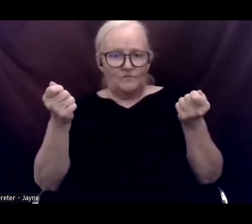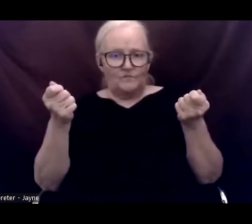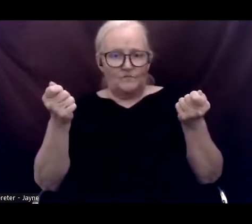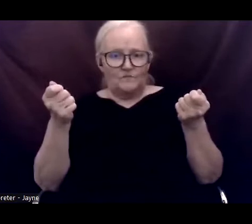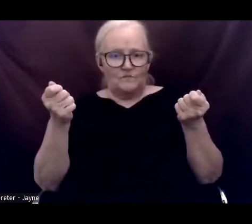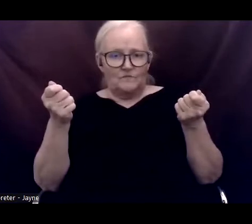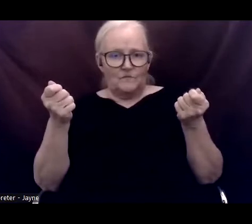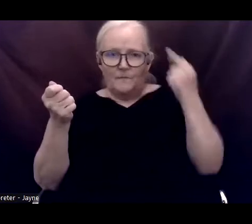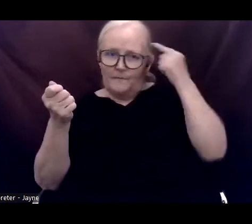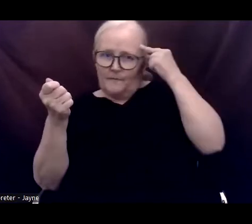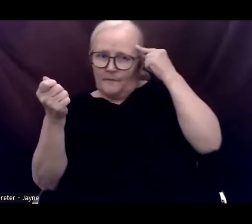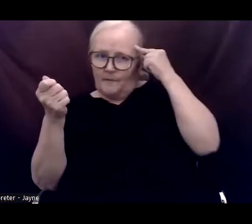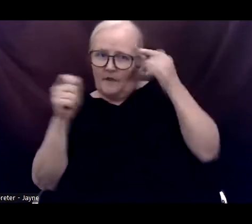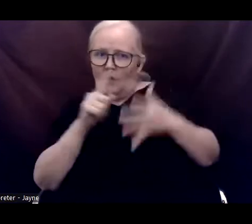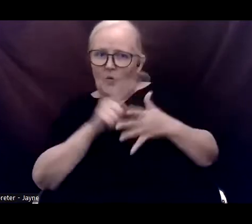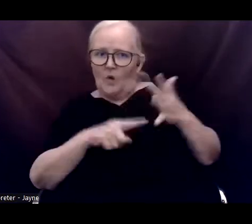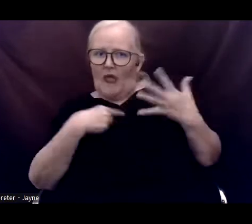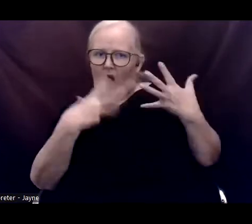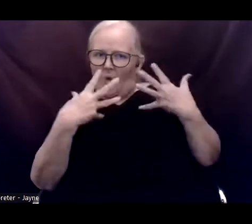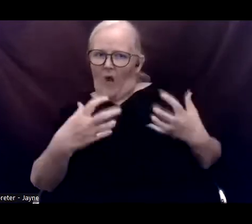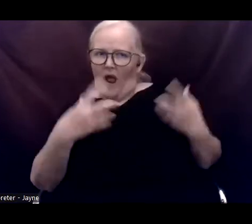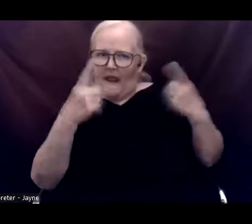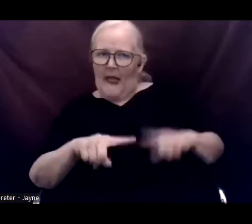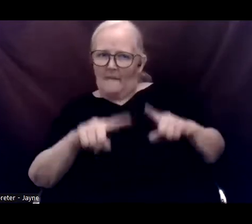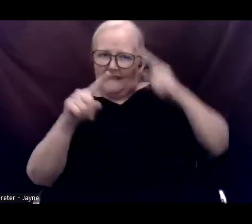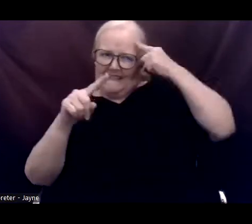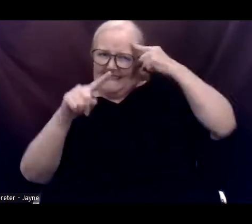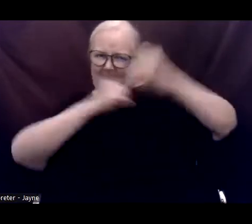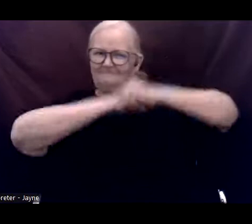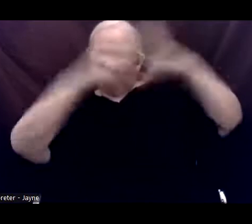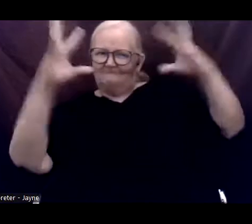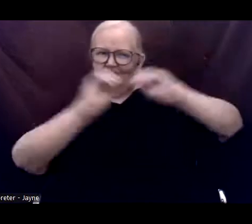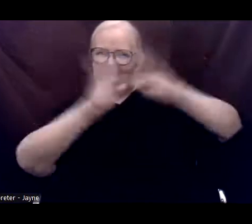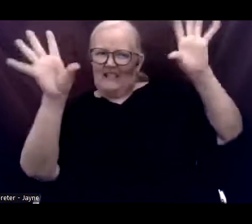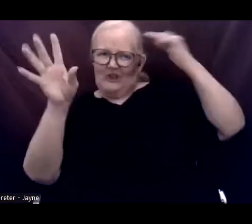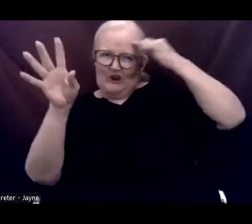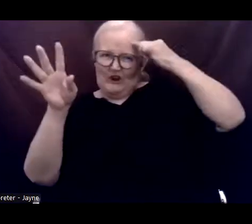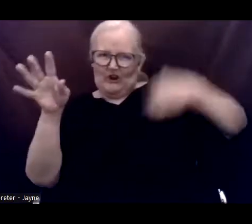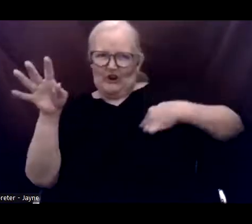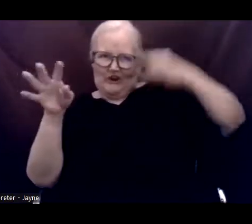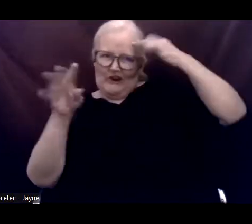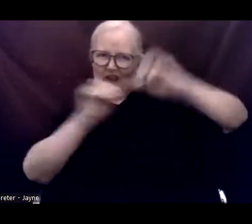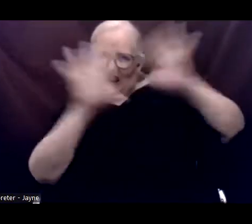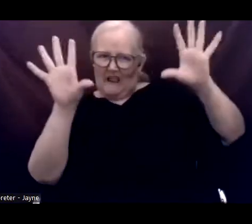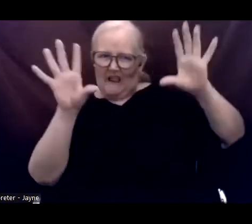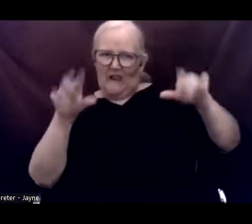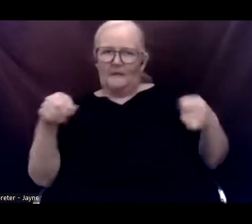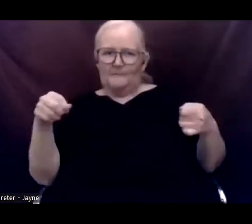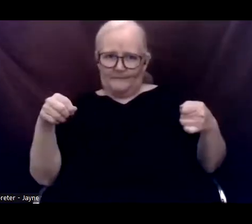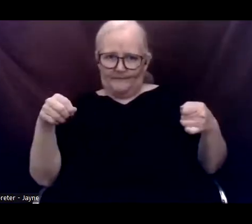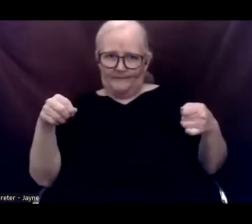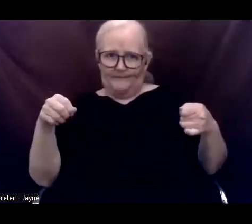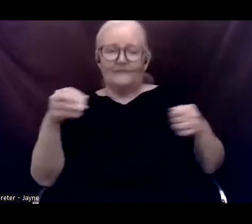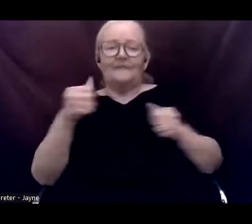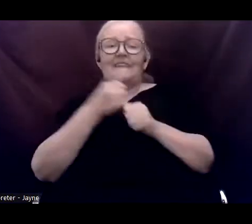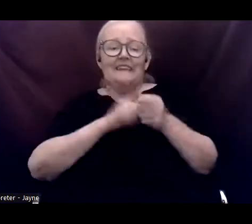want to manifest clear in your head and your heart, and begin. We will pause briefly after each